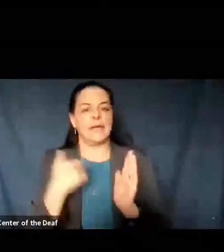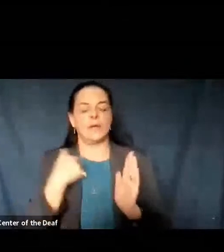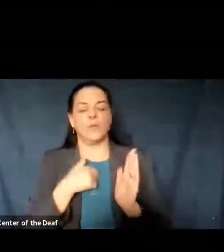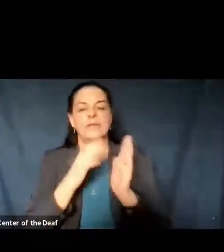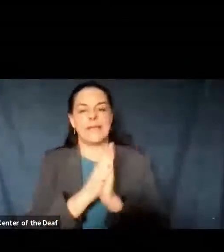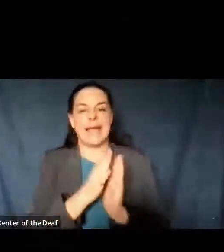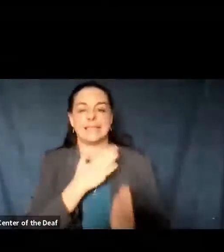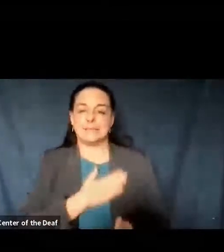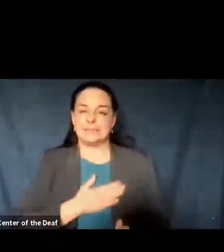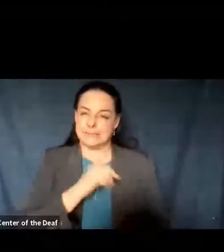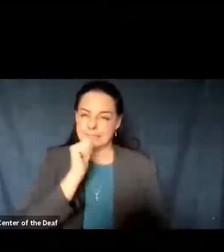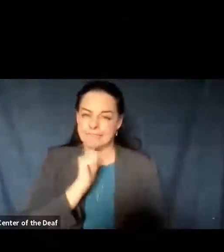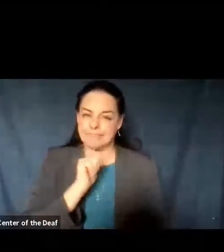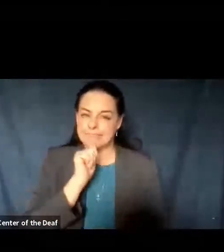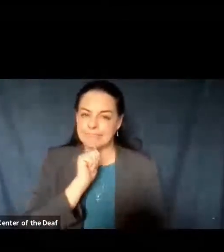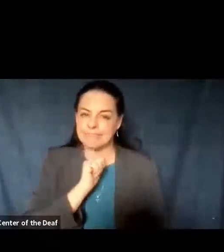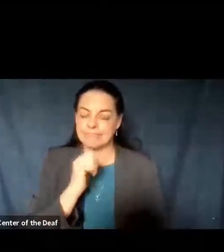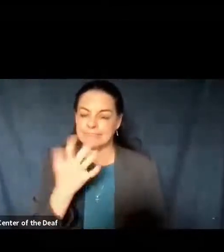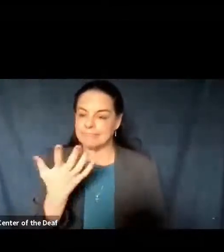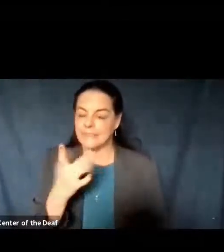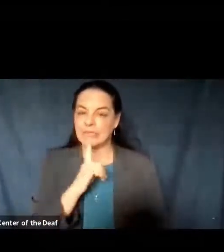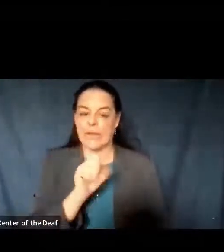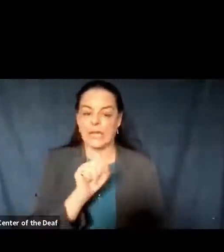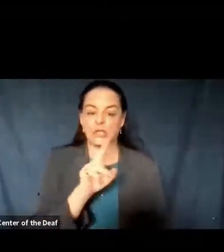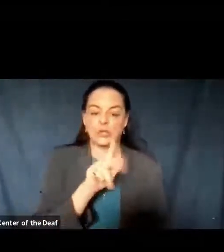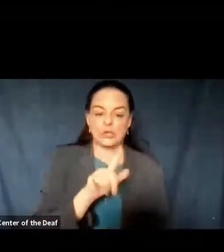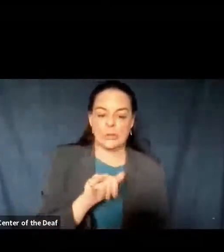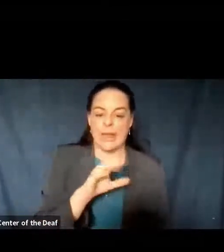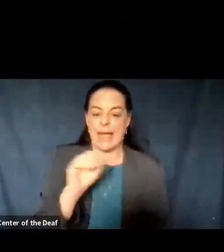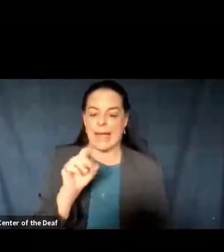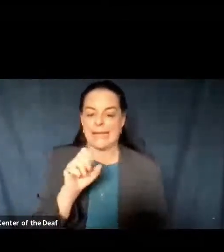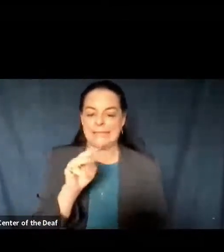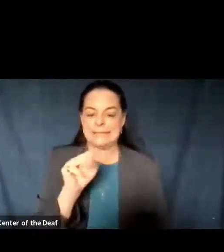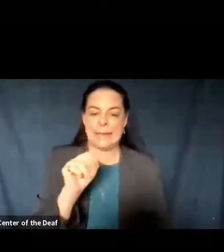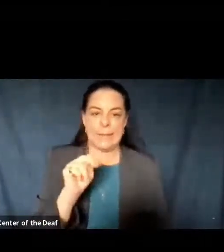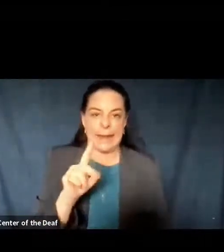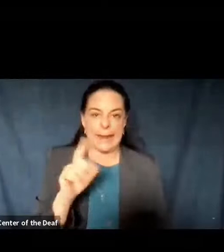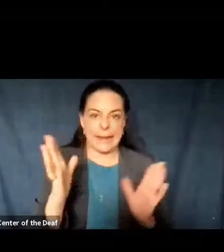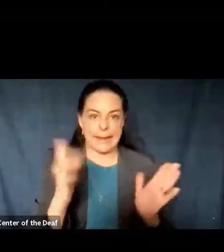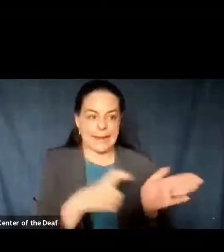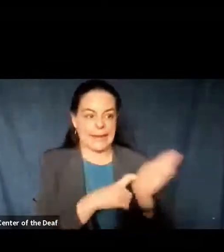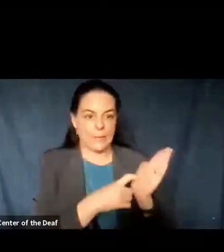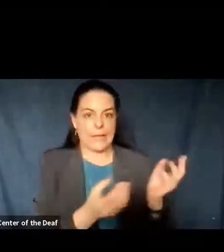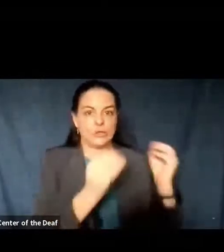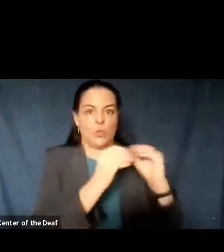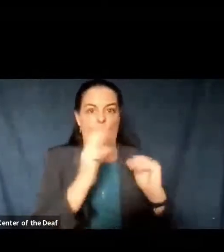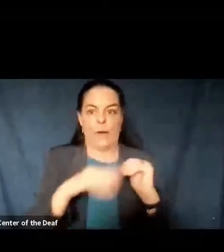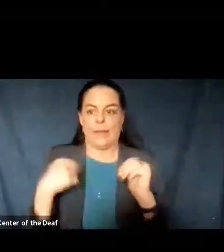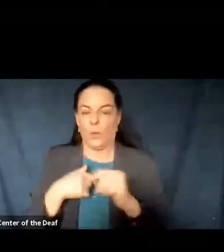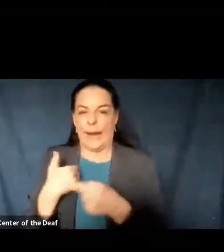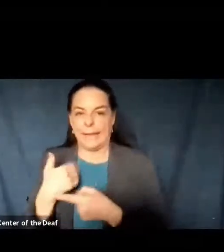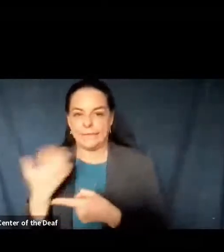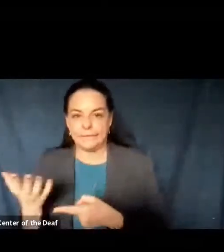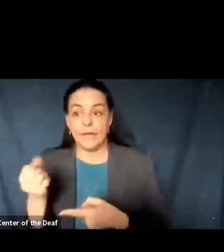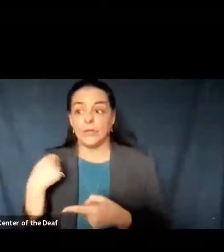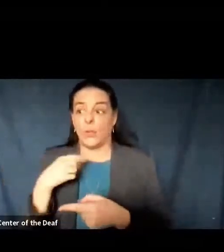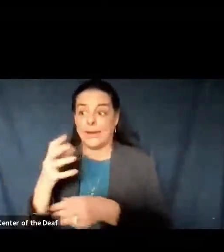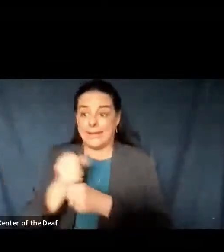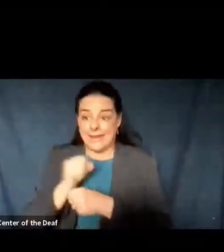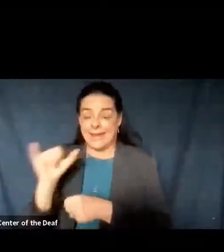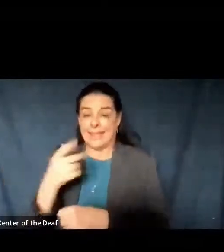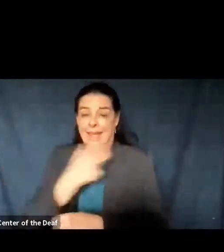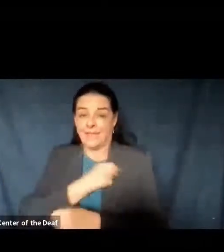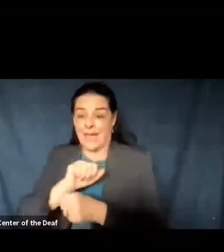It's a supply and demand situation. And so as soon as we get vaccine, we're getting it out to the best of our